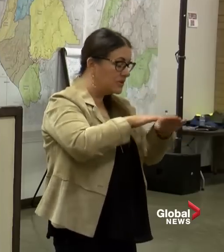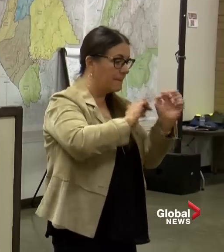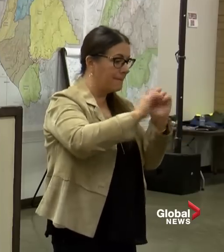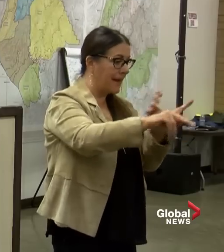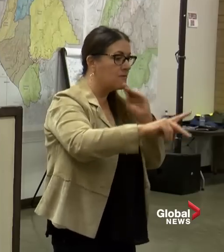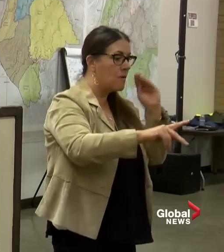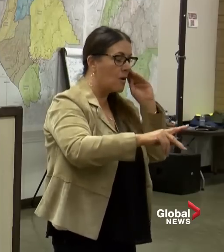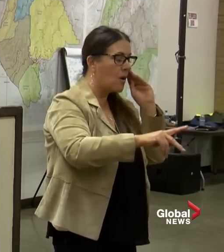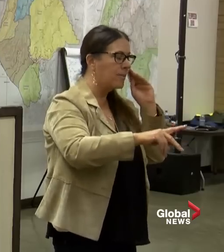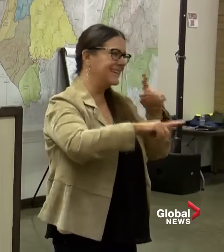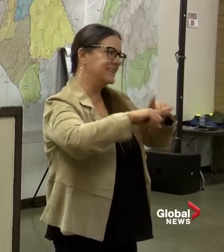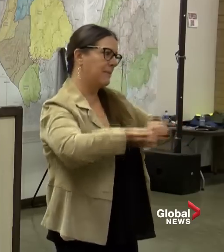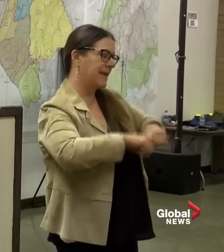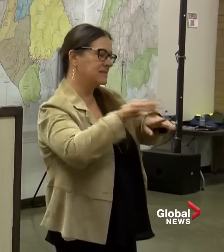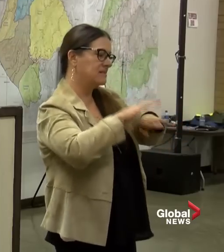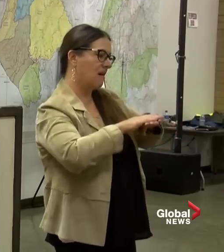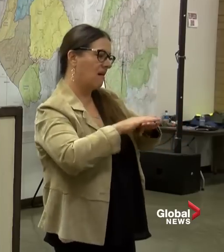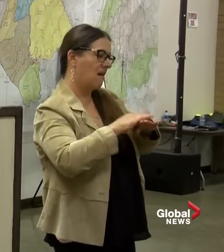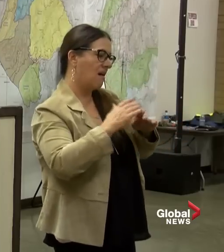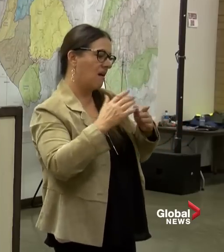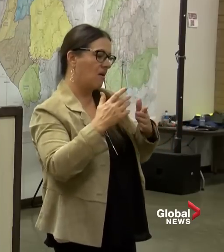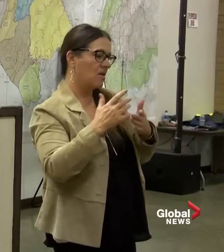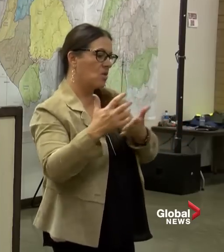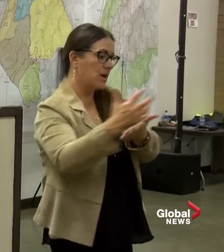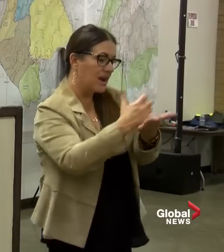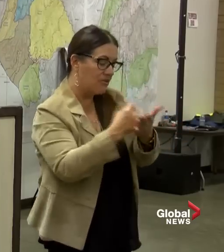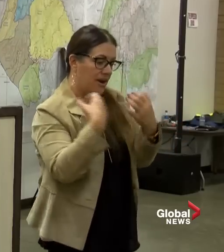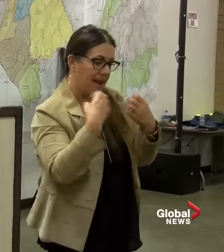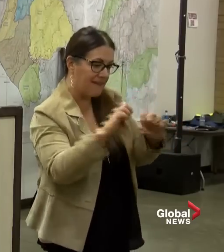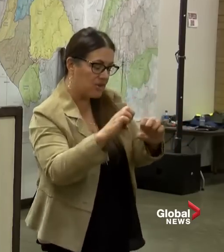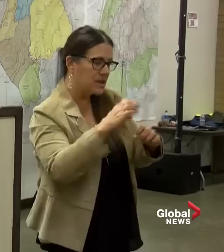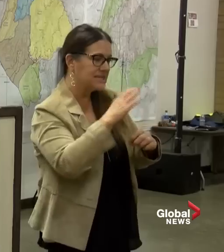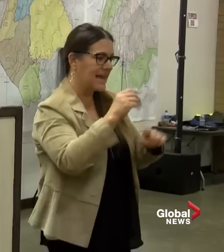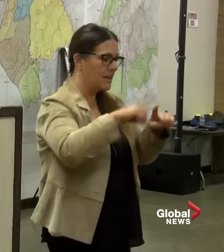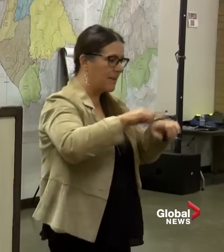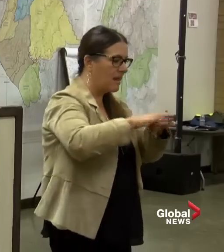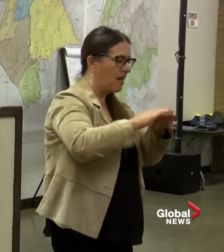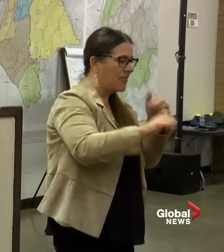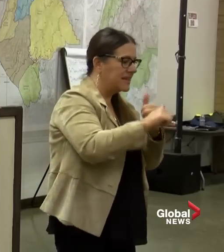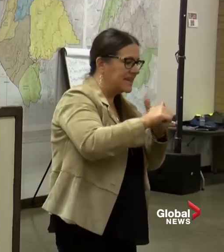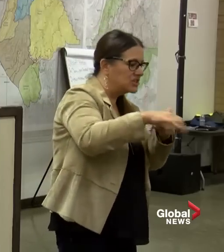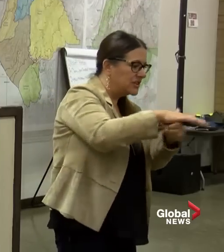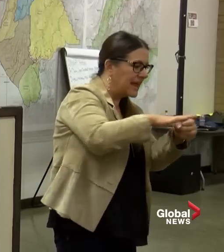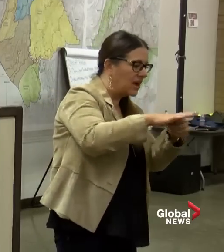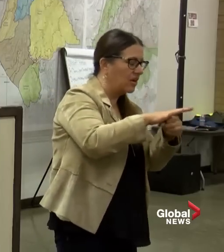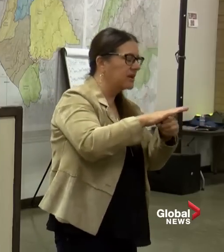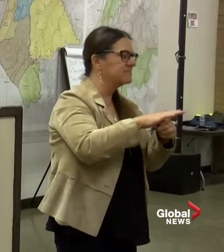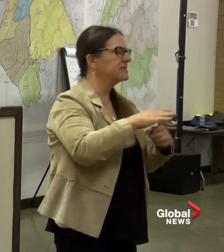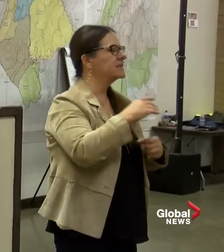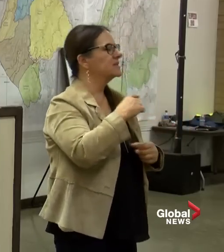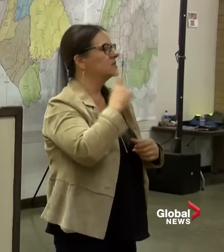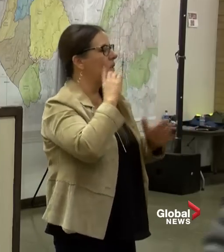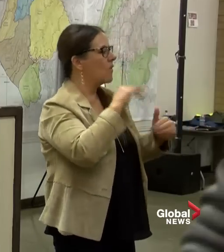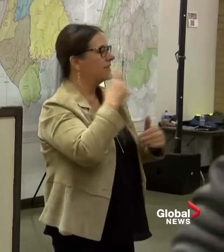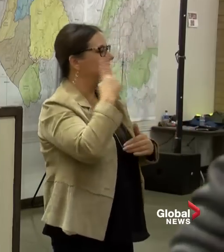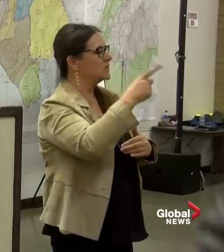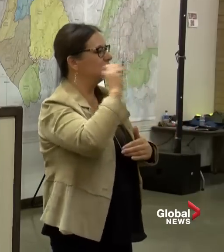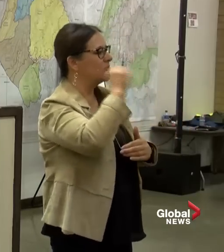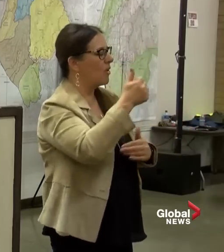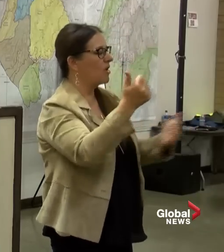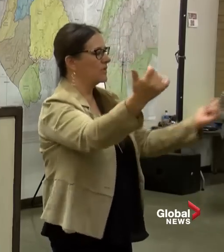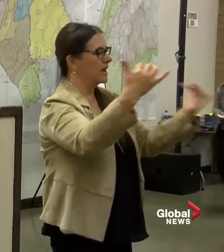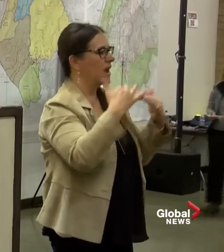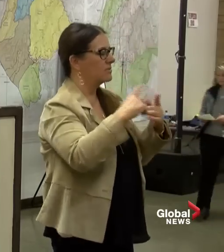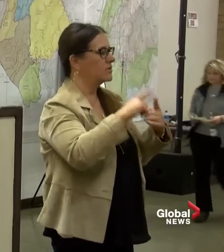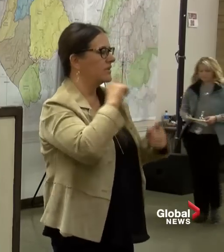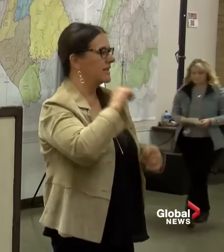hazards and the recovery efforts. Thank you for your time, and I'll see the community members tomorrow at the Thanksgiving dinner.